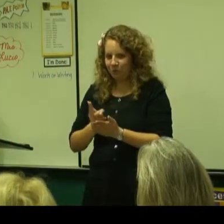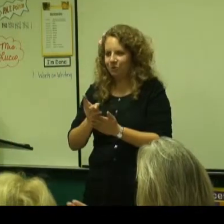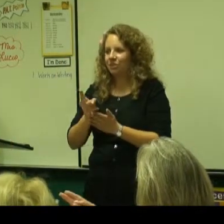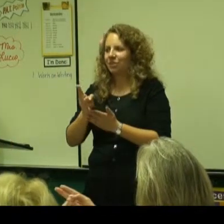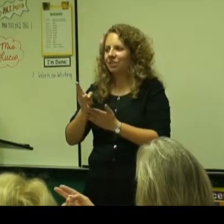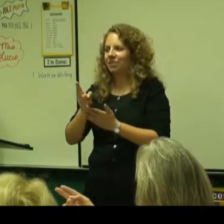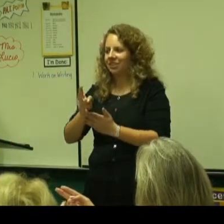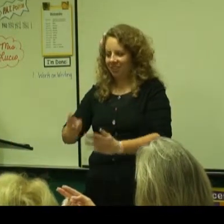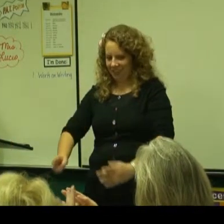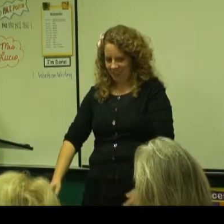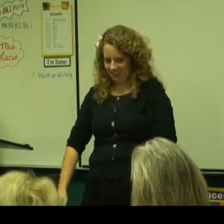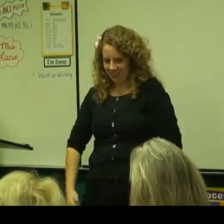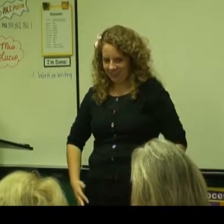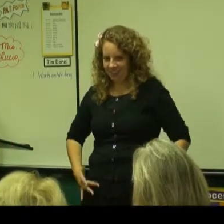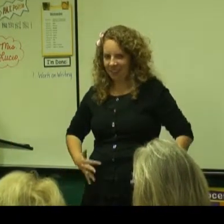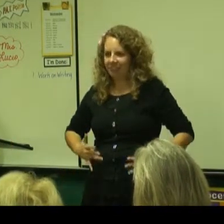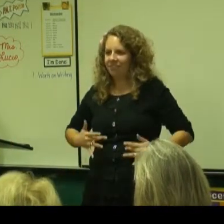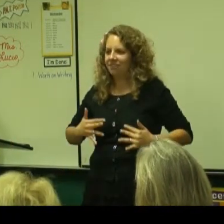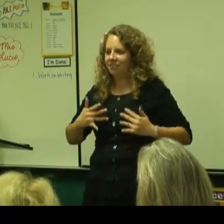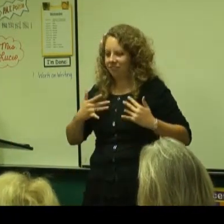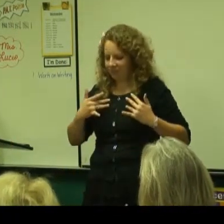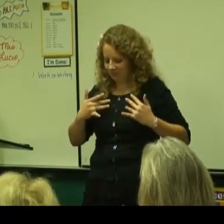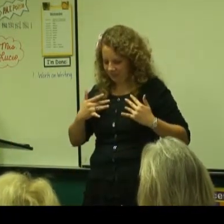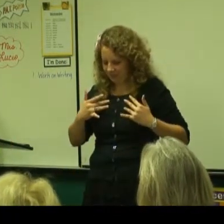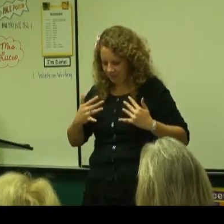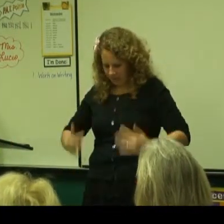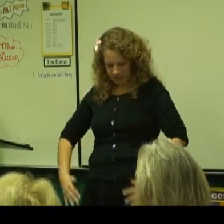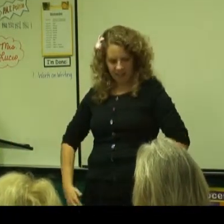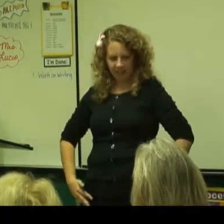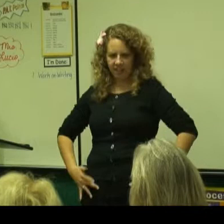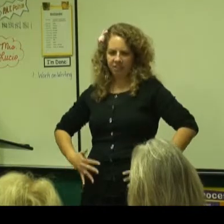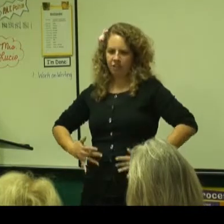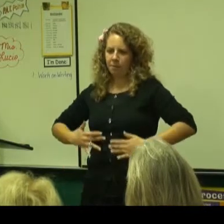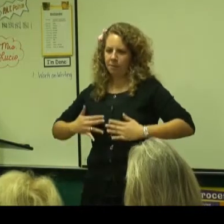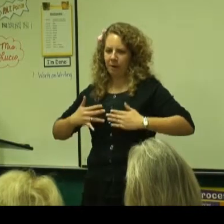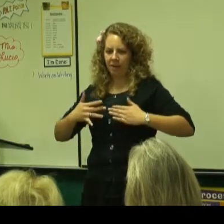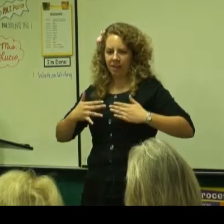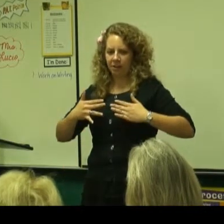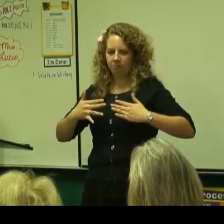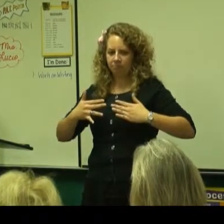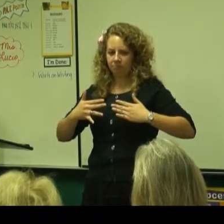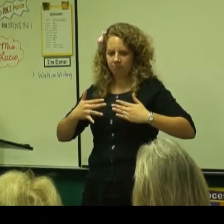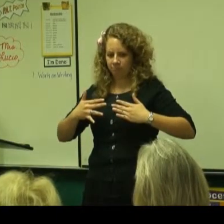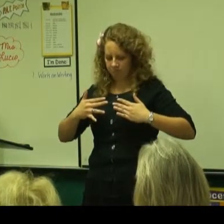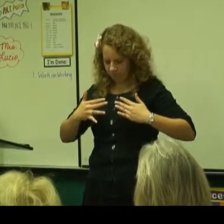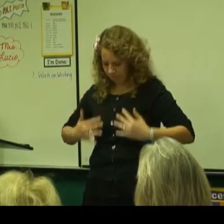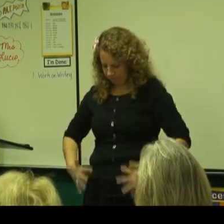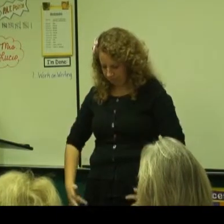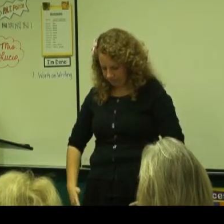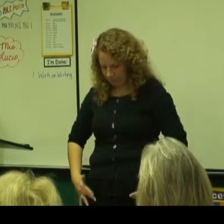truth, and he's the light. And then I kind of stop it about here. The